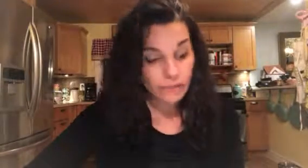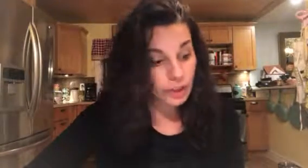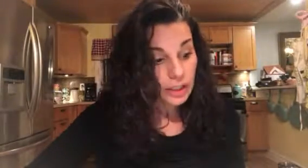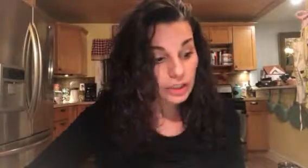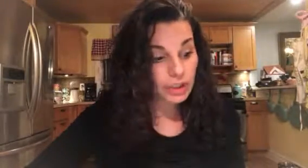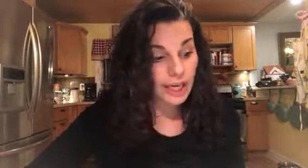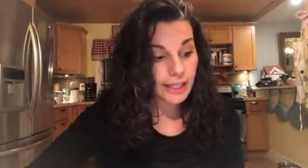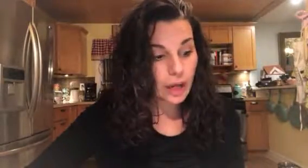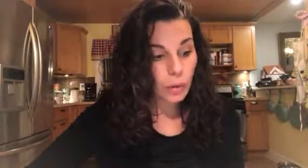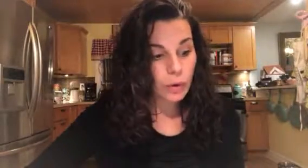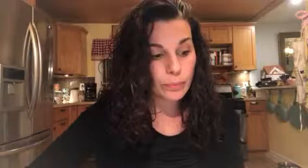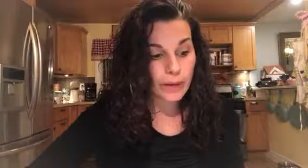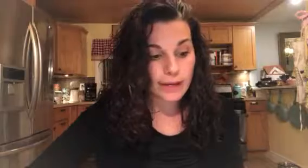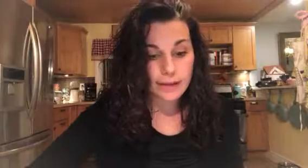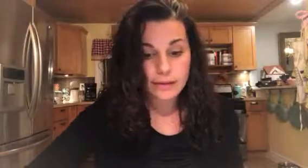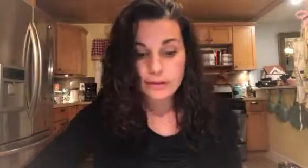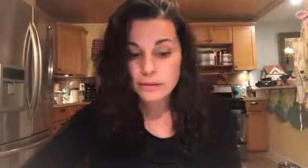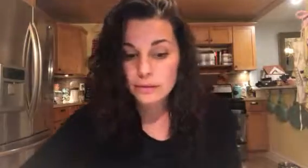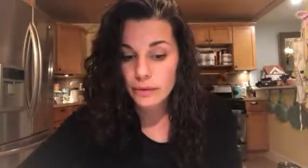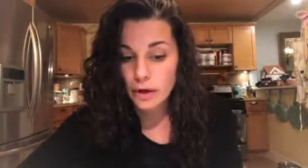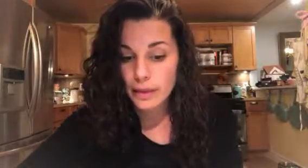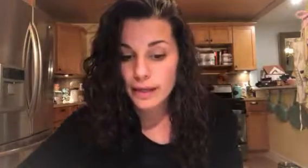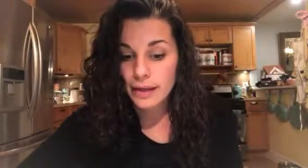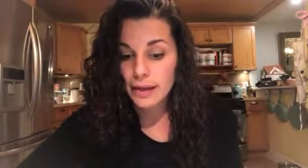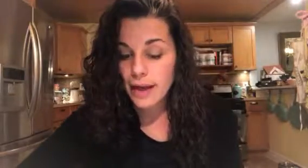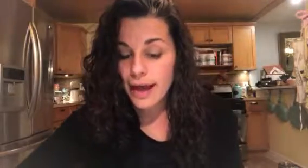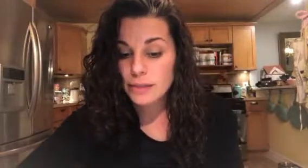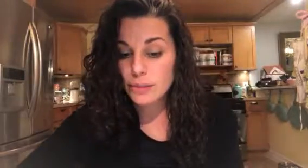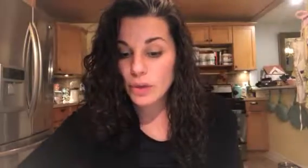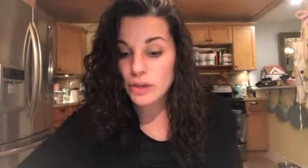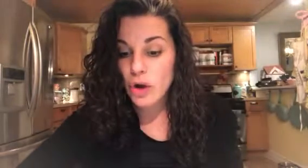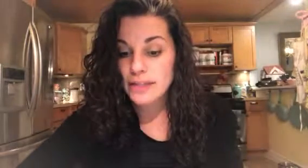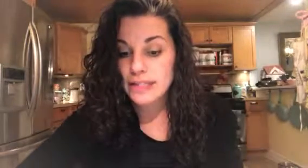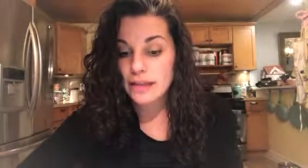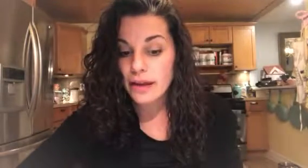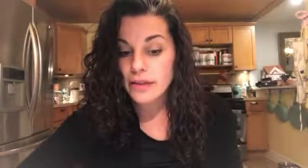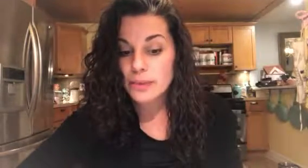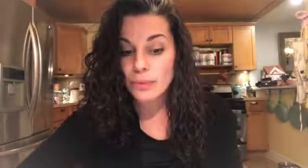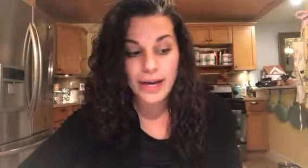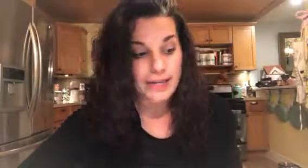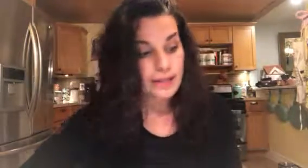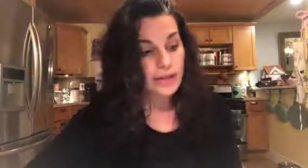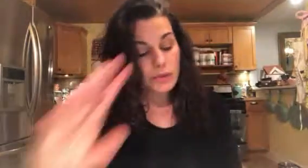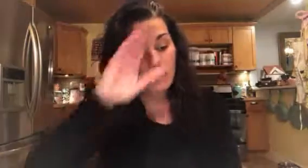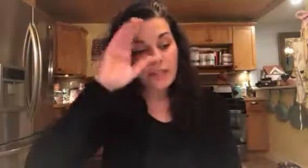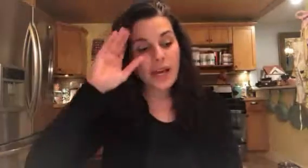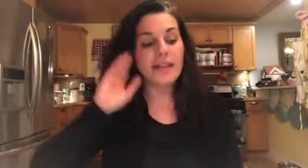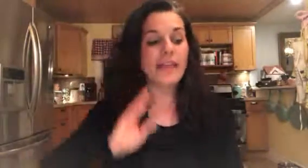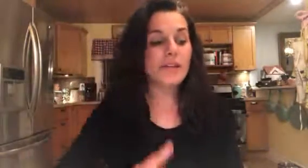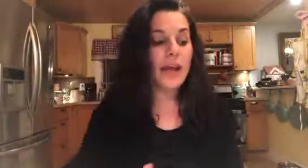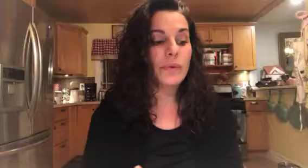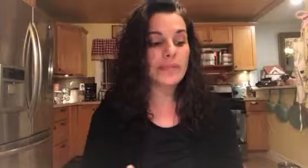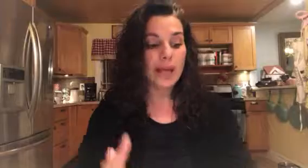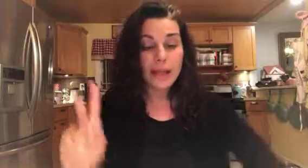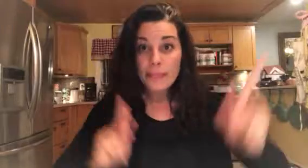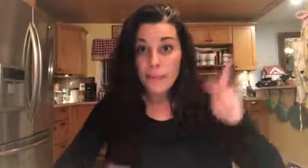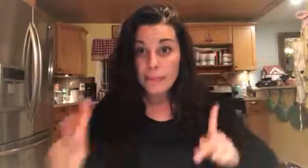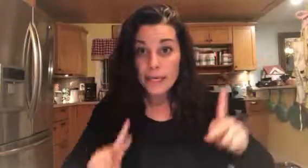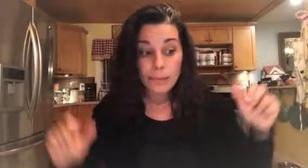every chain will break. Where are we? As broken hearts declare his praise. So what we're signing there now, we're saying the people